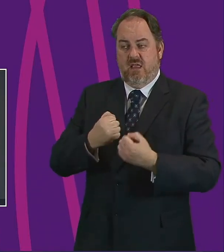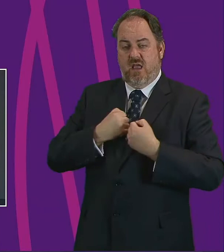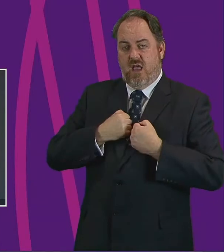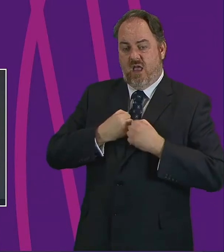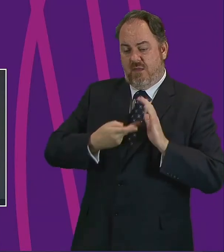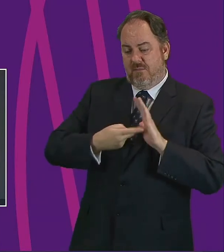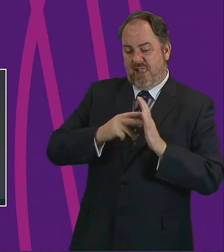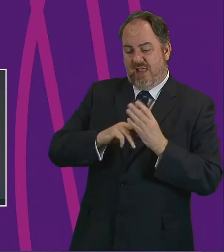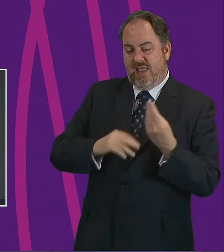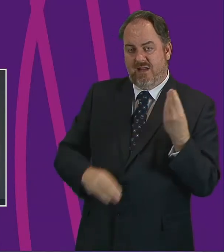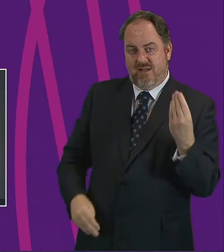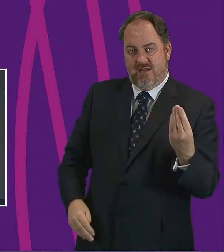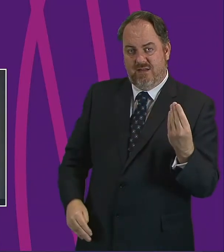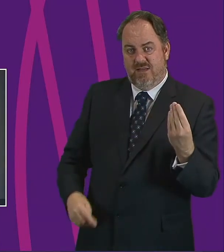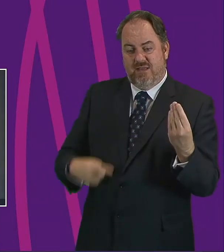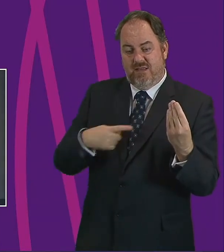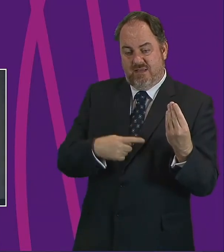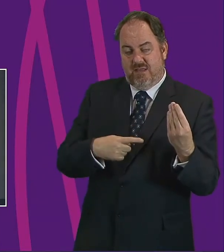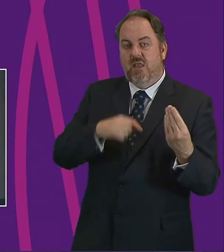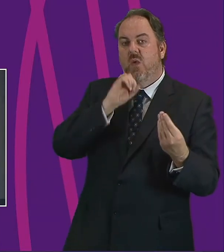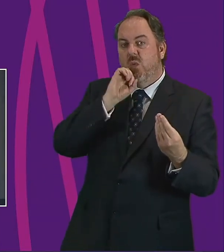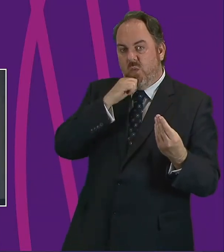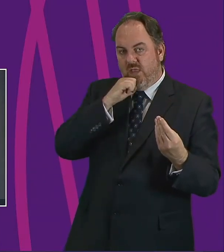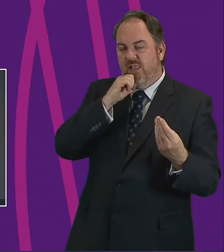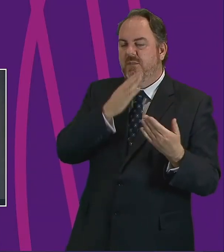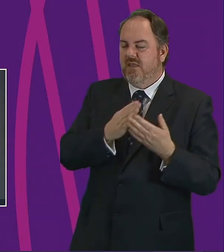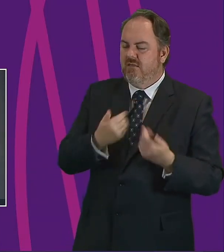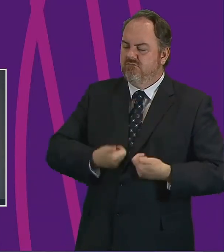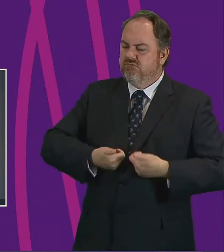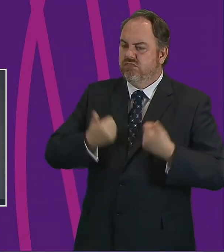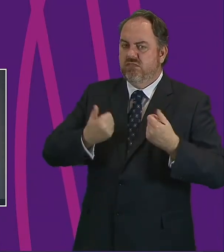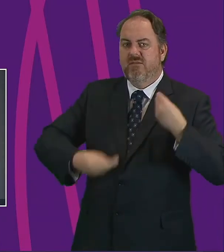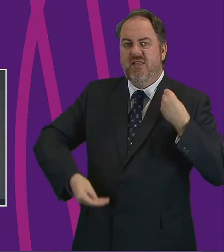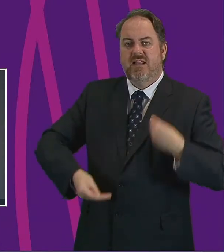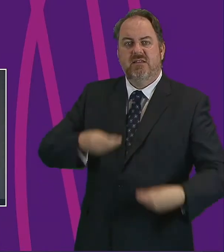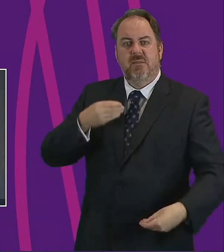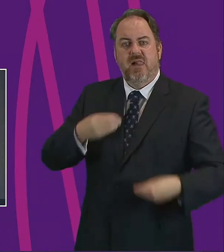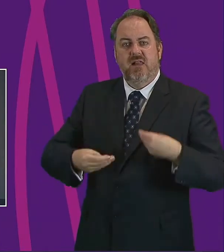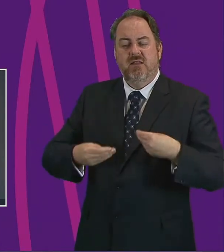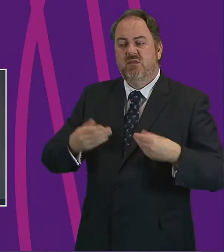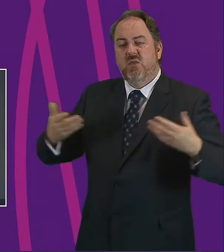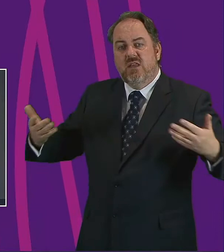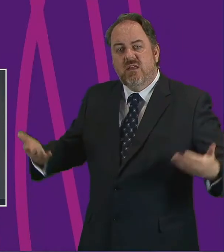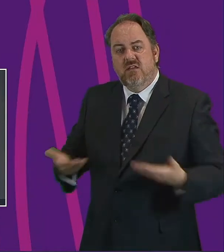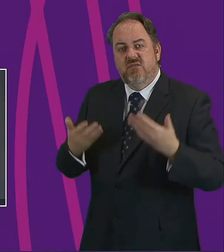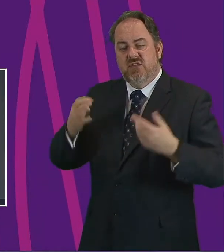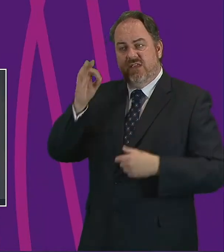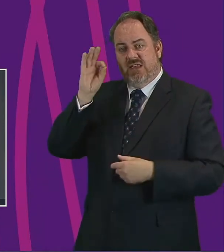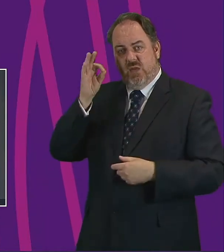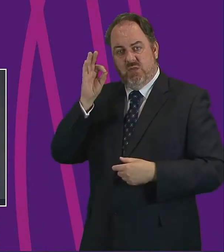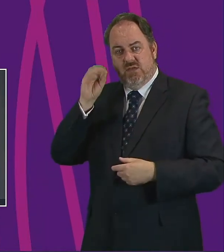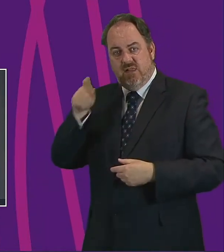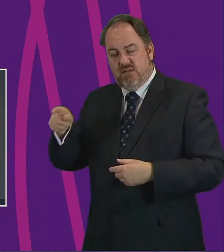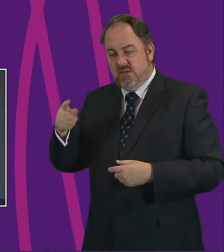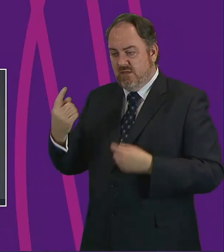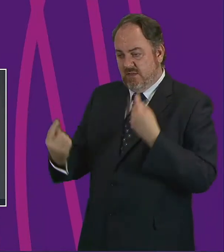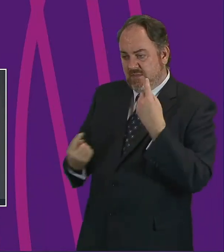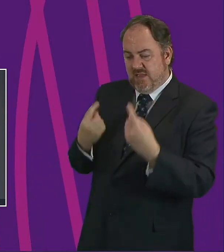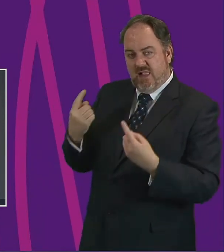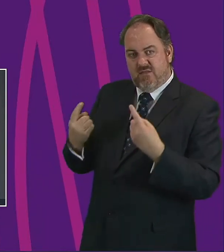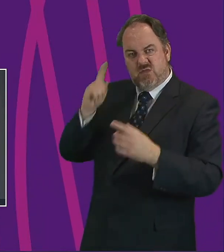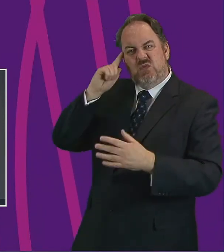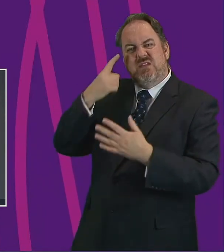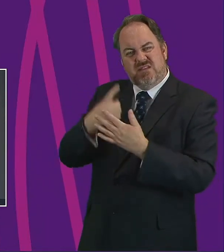put in place provides the maximum amount of flexibility to local authorities to design arrangements that meet the needs of children and young